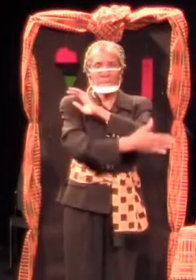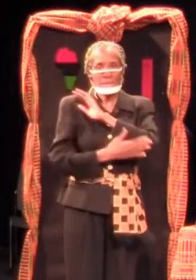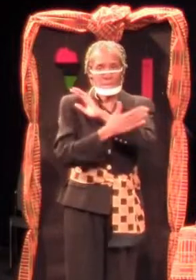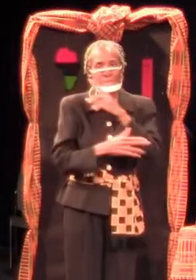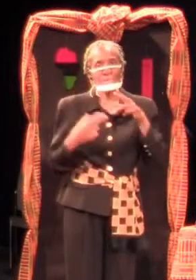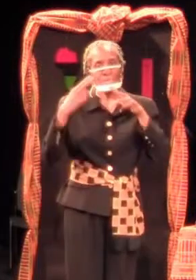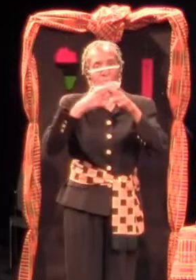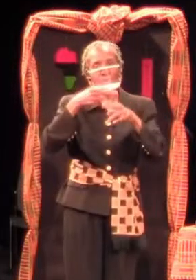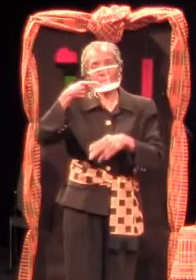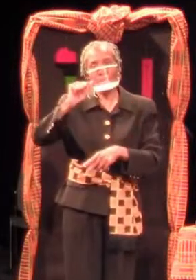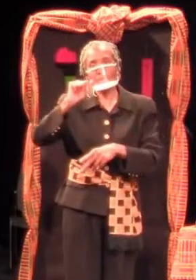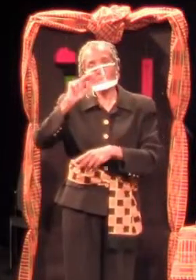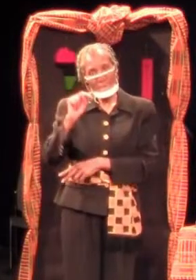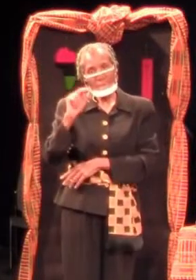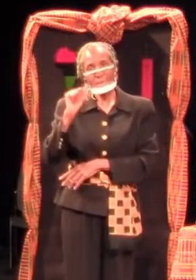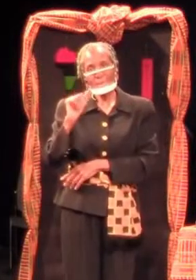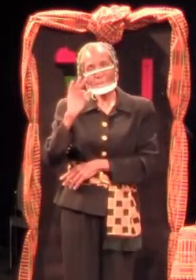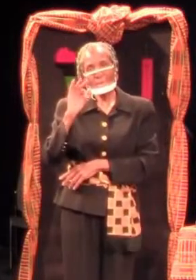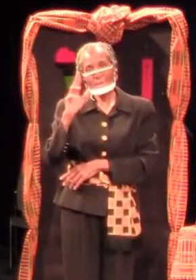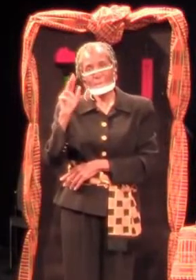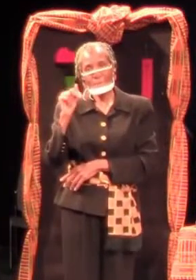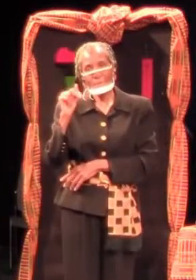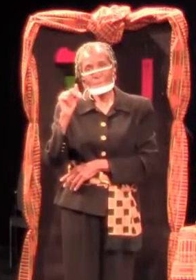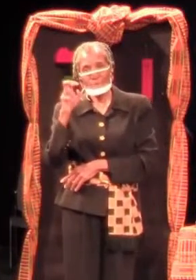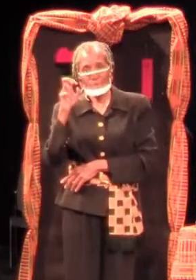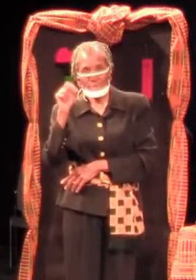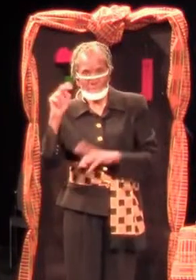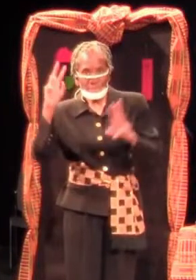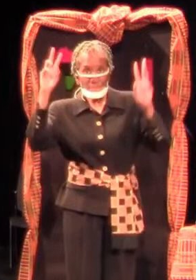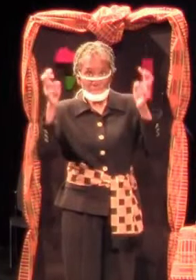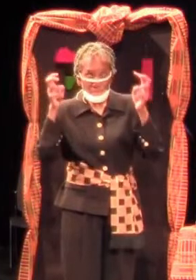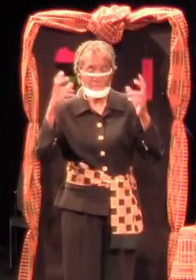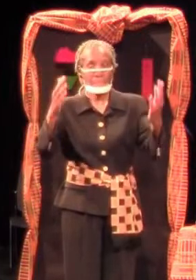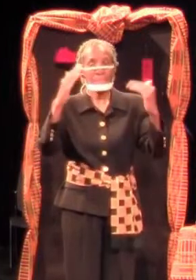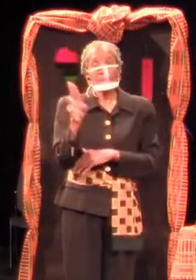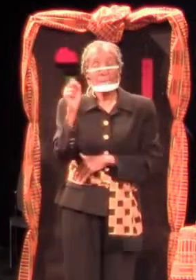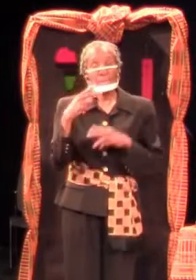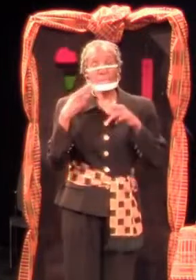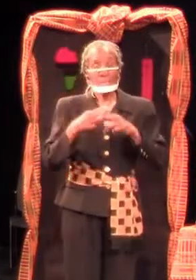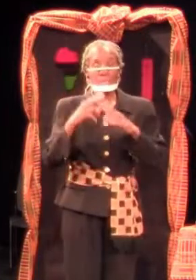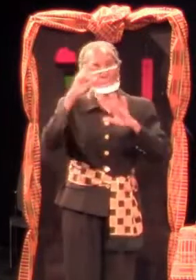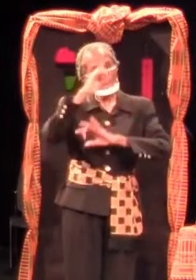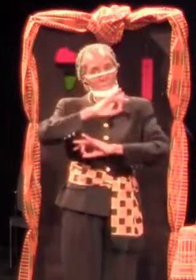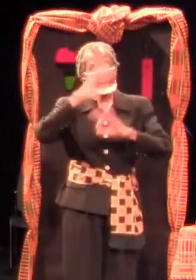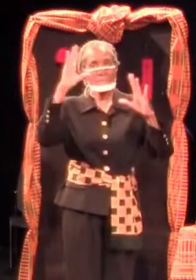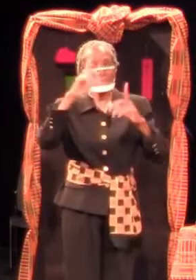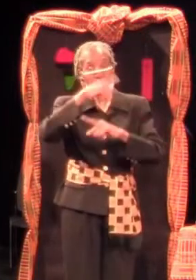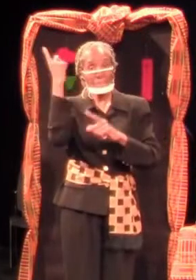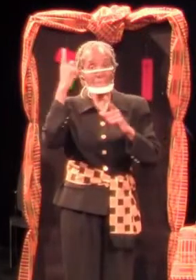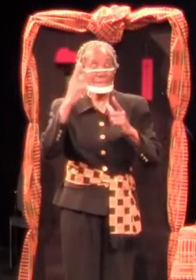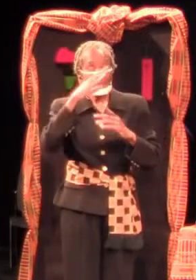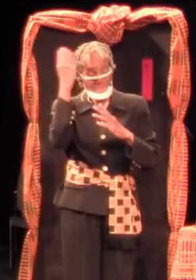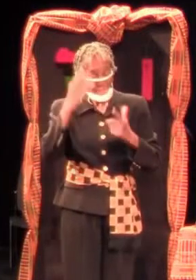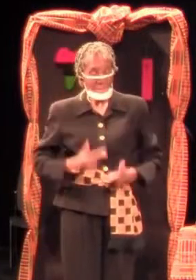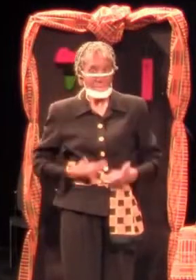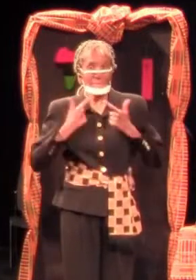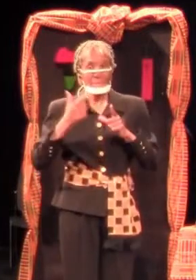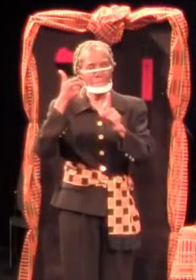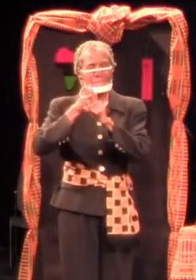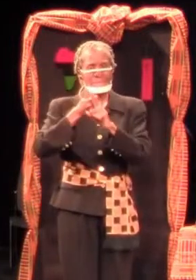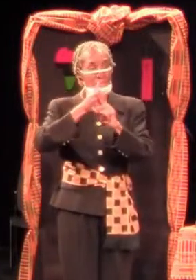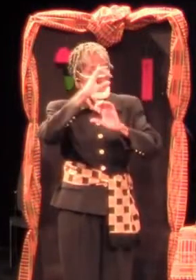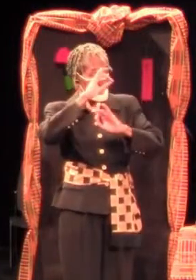of North America. Us. That the key crisis in Black life was the cultural